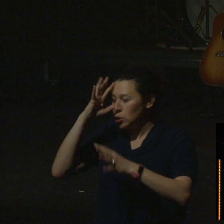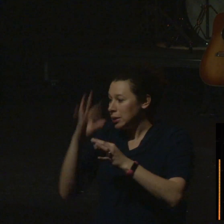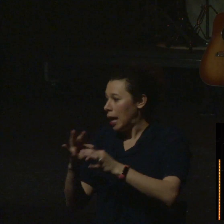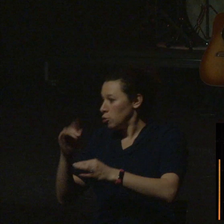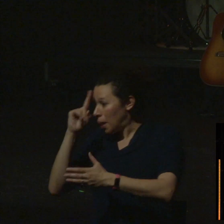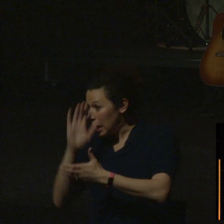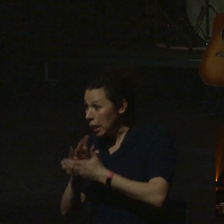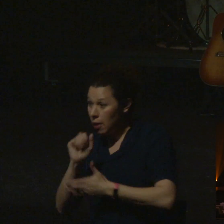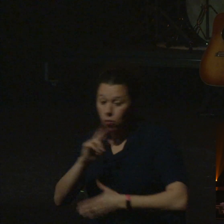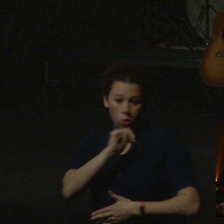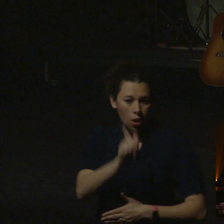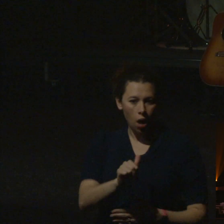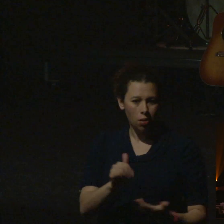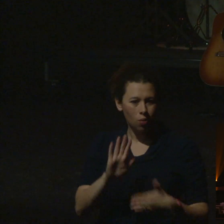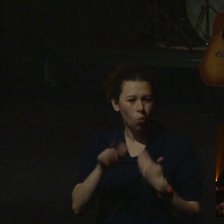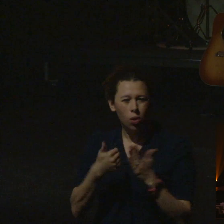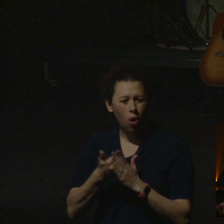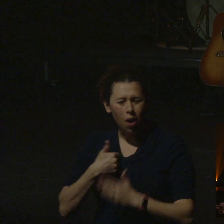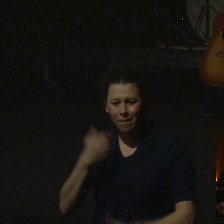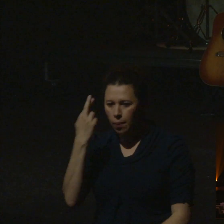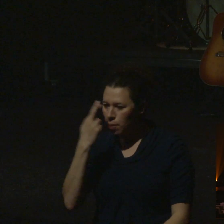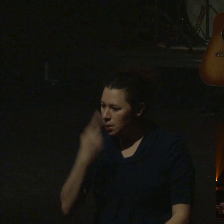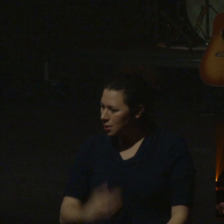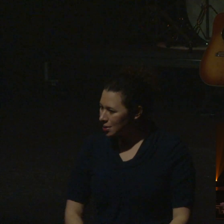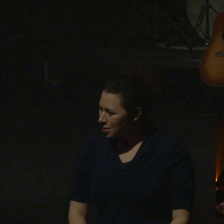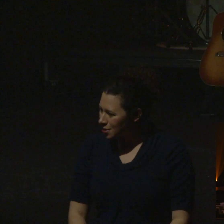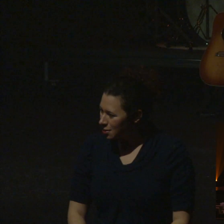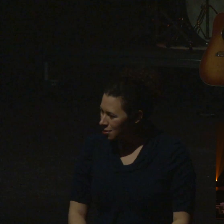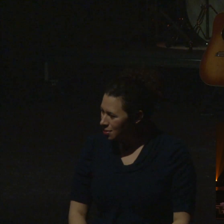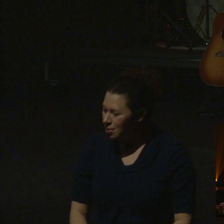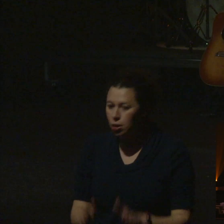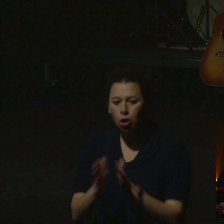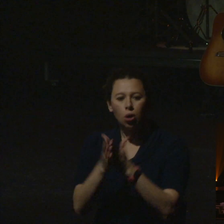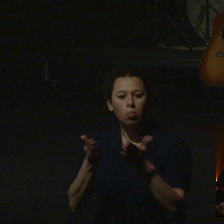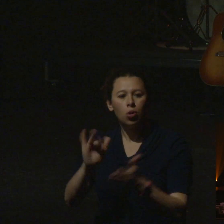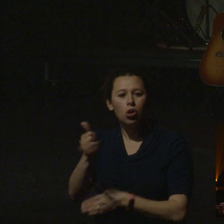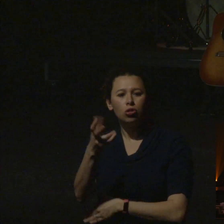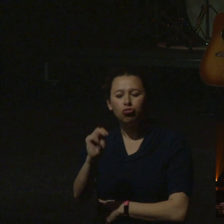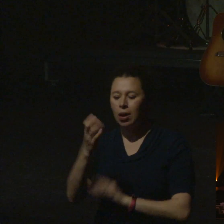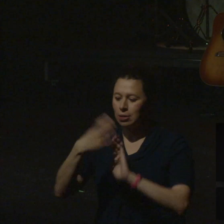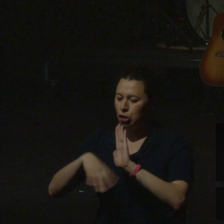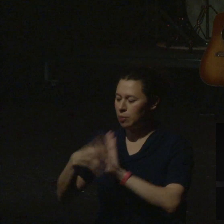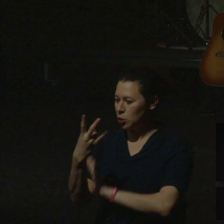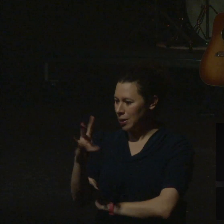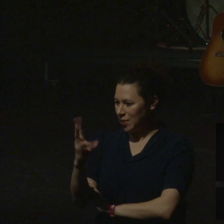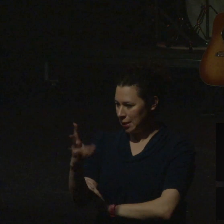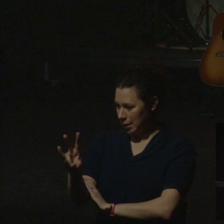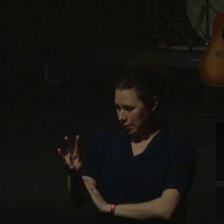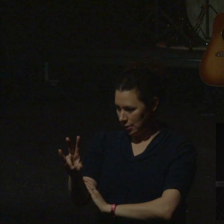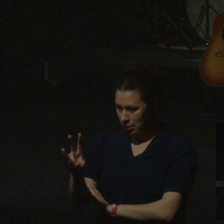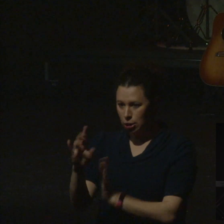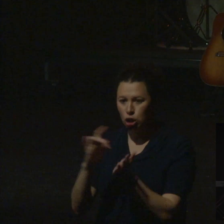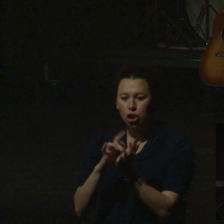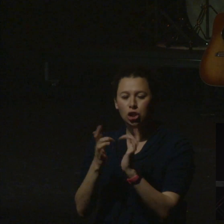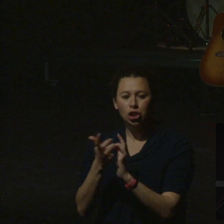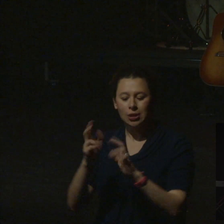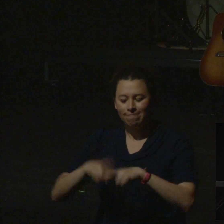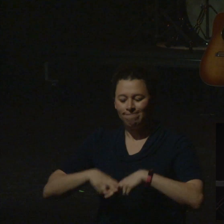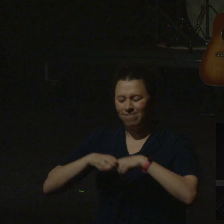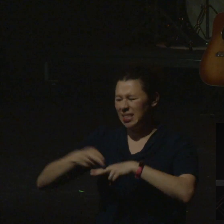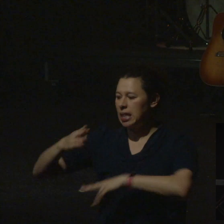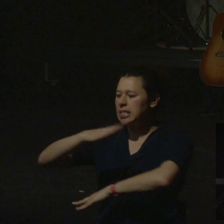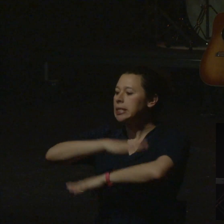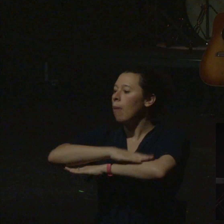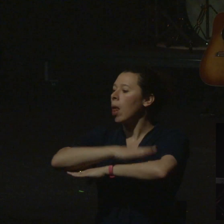all have a purpose. In the book of John, chapter 17, Jesus is sitting at the table. This is like